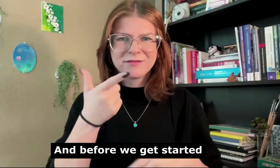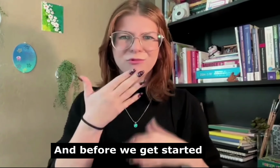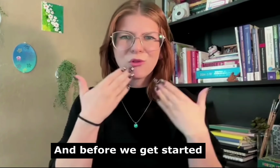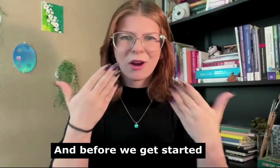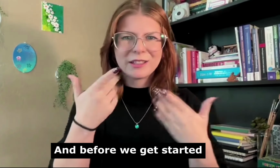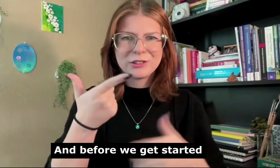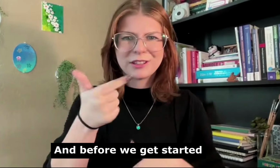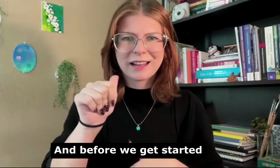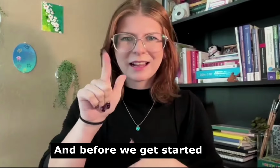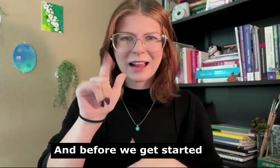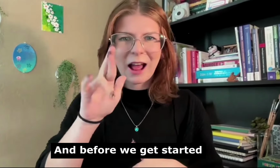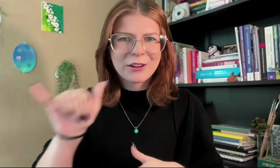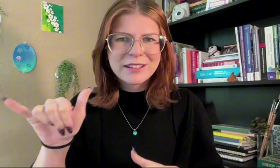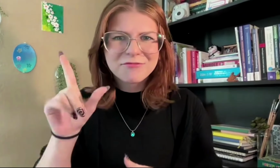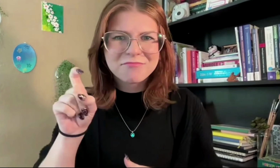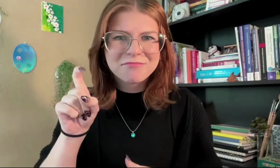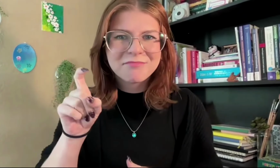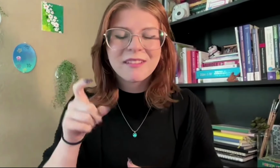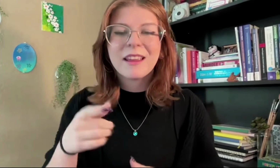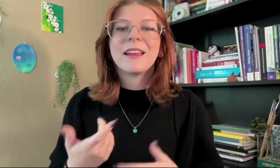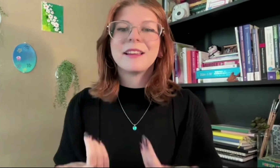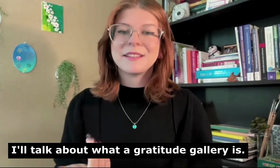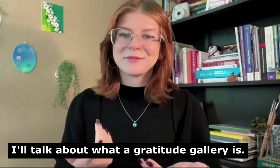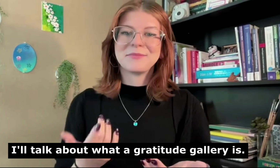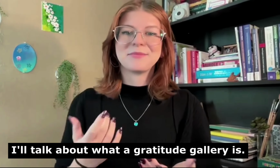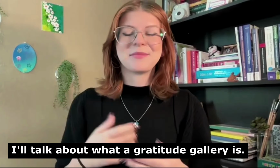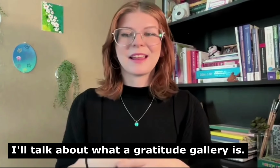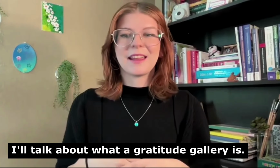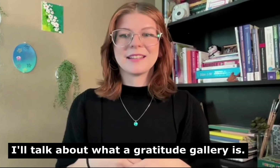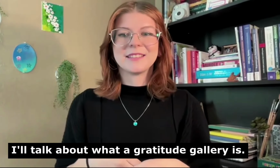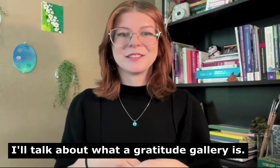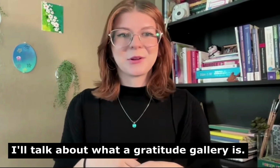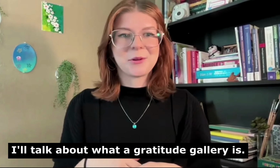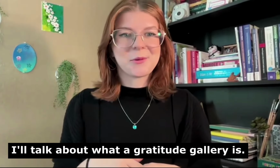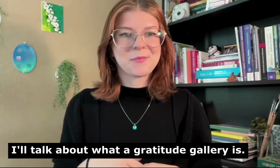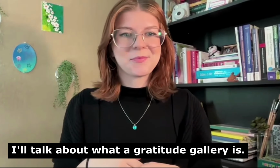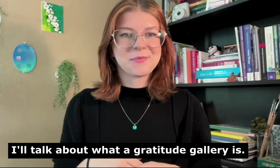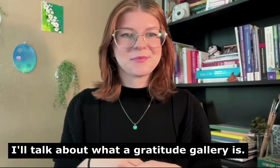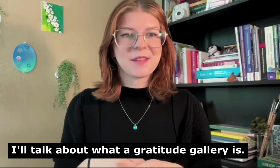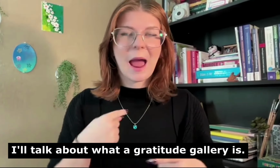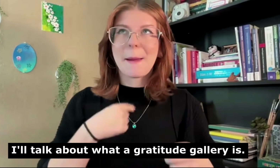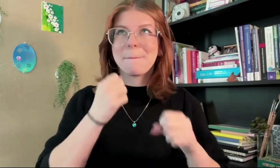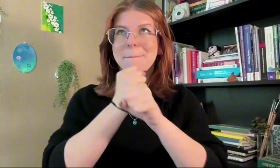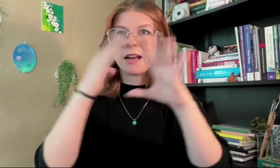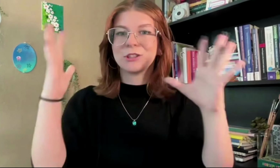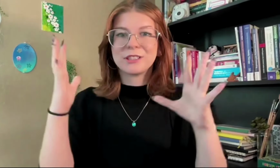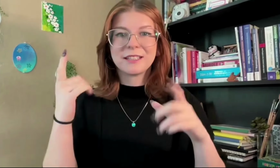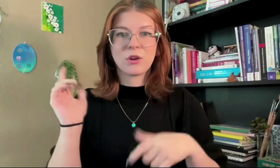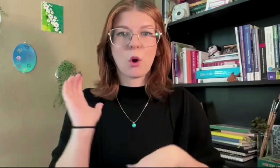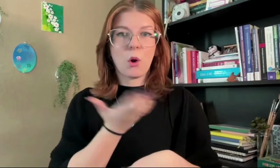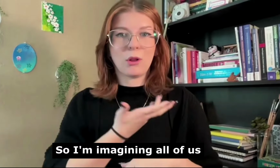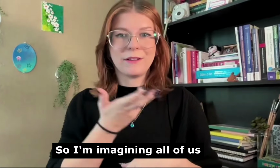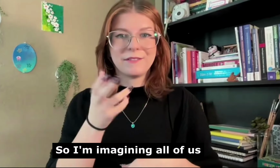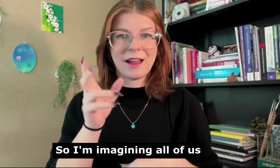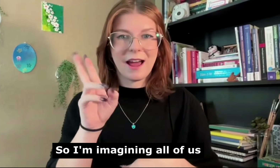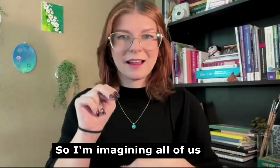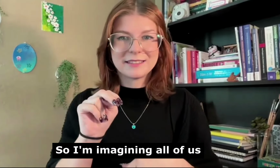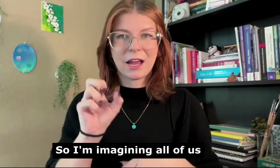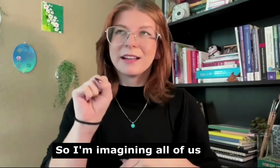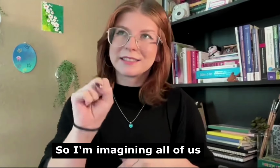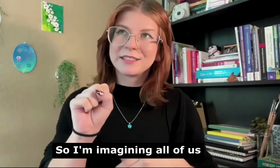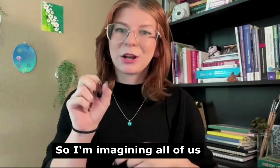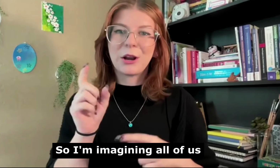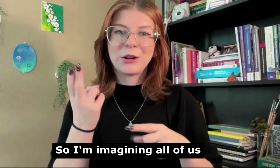And before we get started, I'll talk about what a gratitude gallery is. So